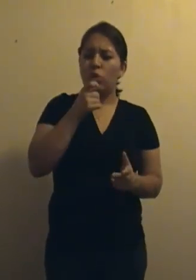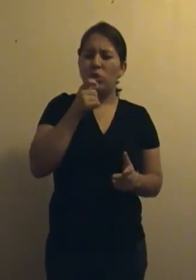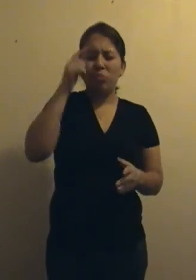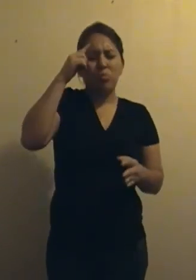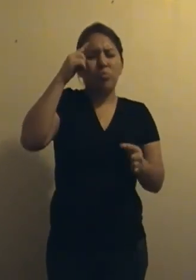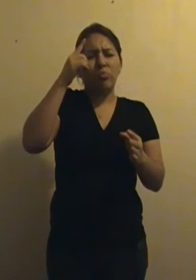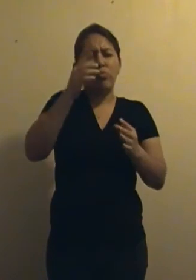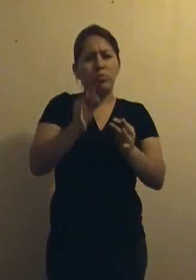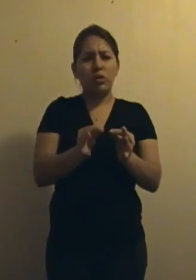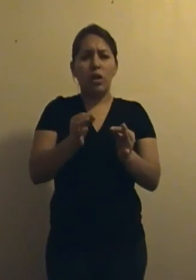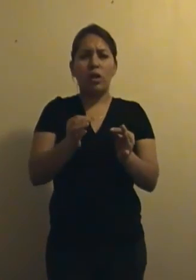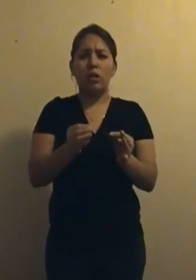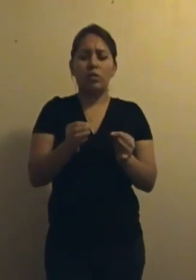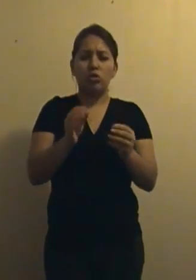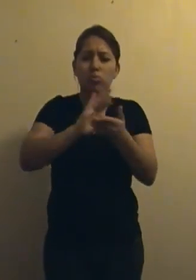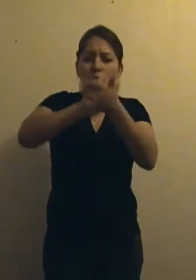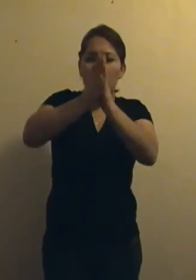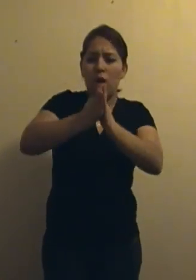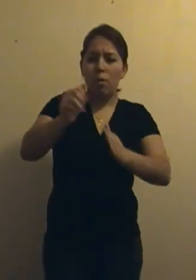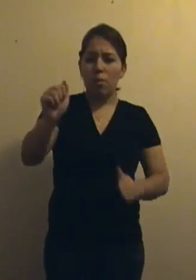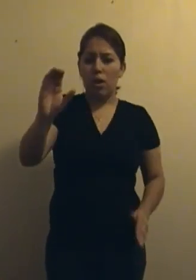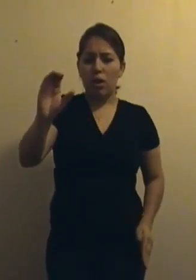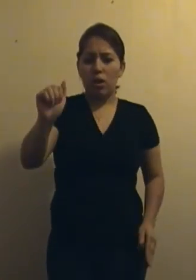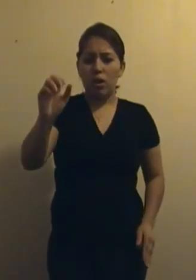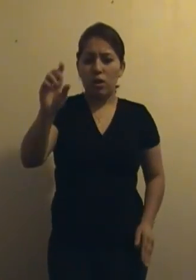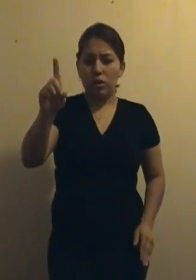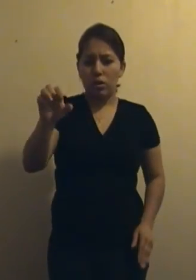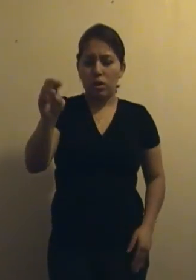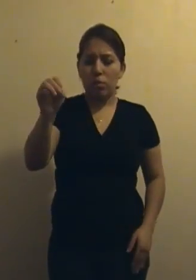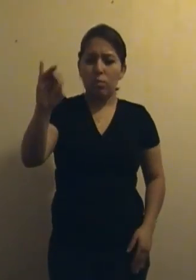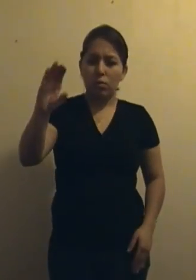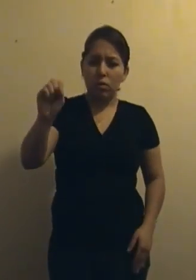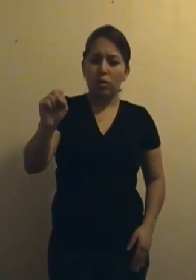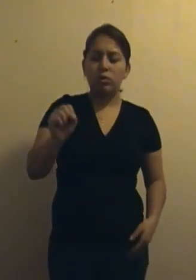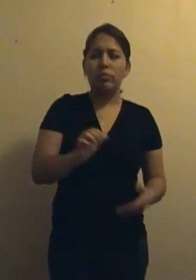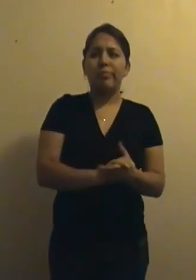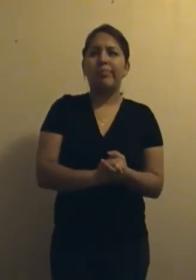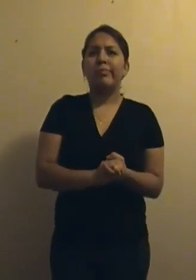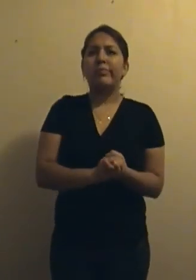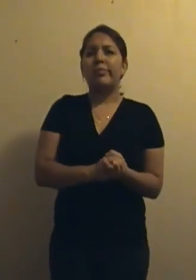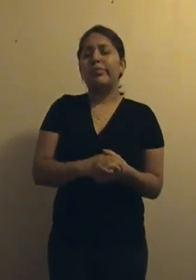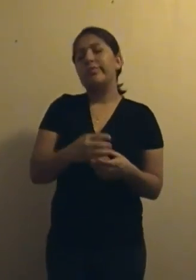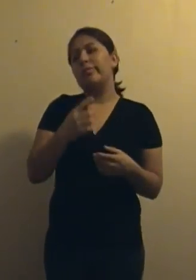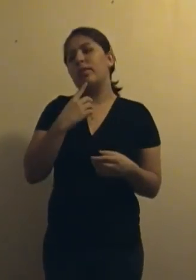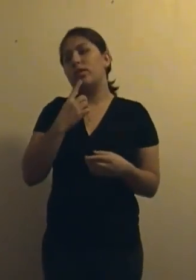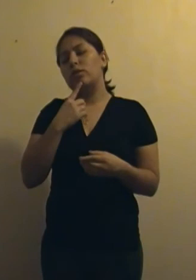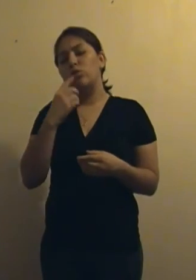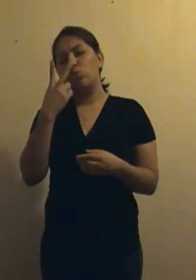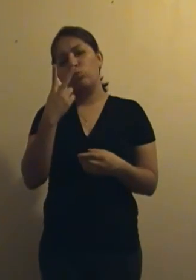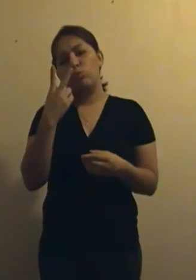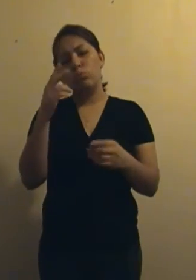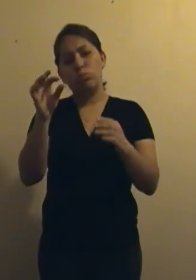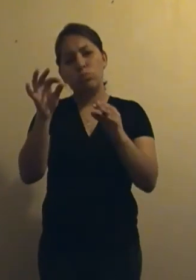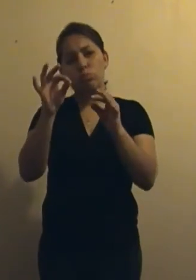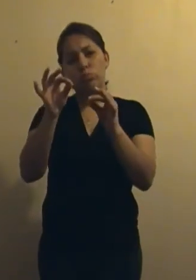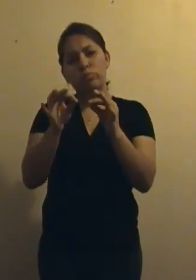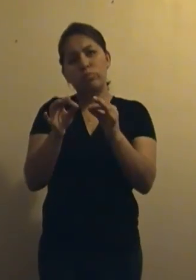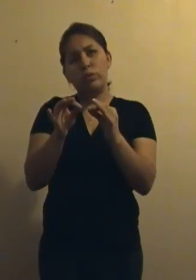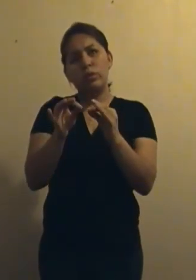becoming academics. And like I said, these are just 2 examples of how you can create reading, writing, research projects for your students